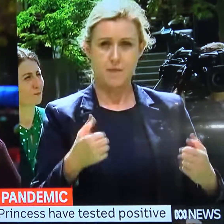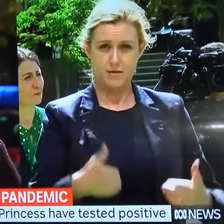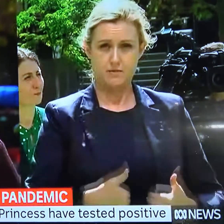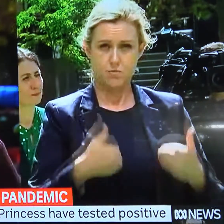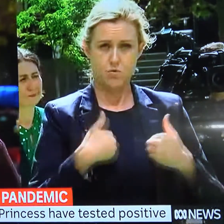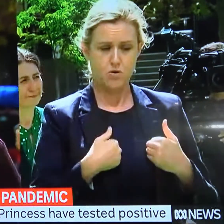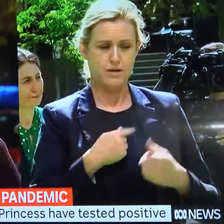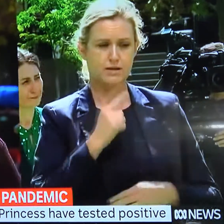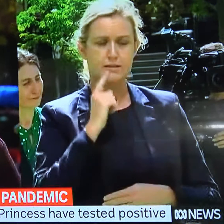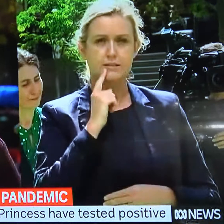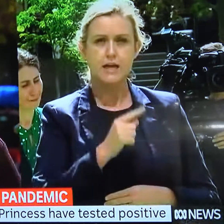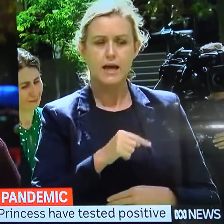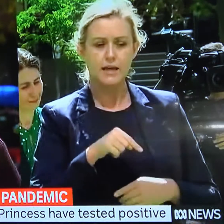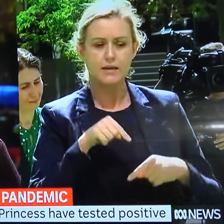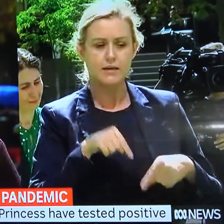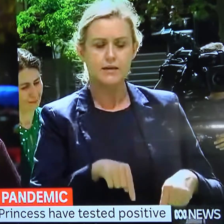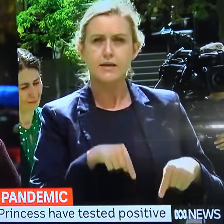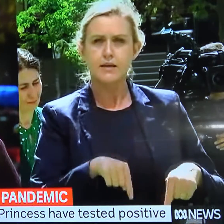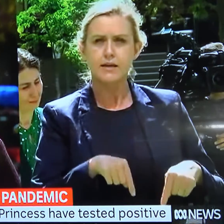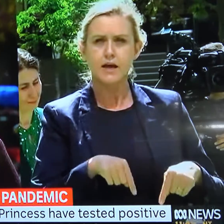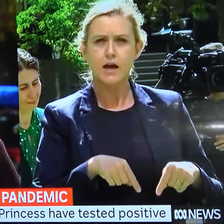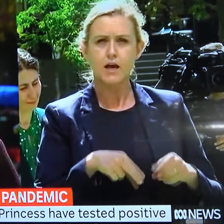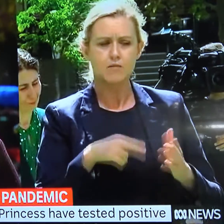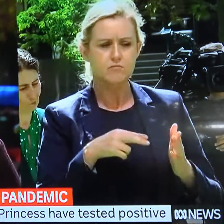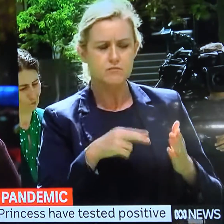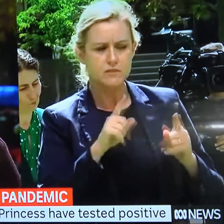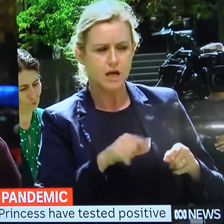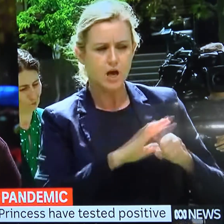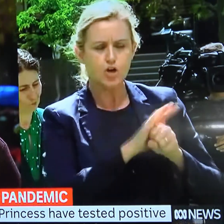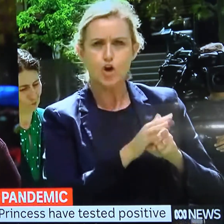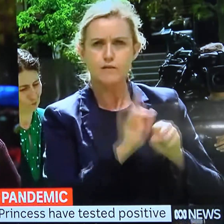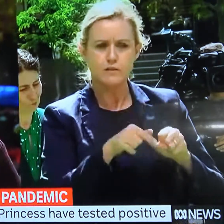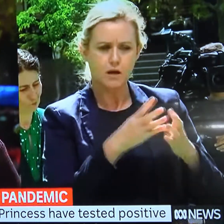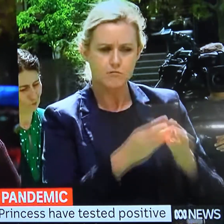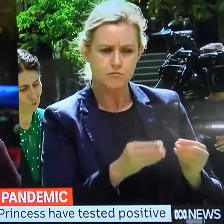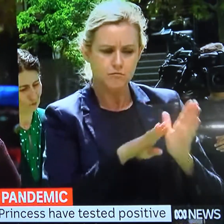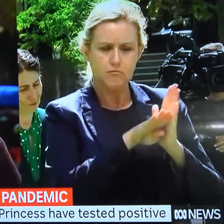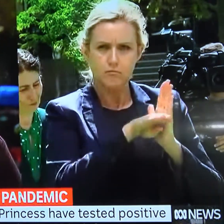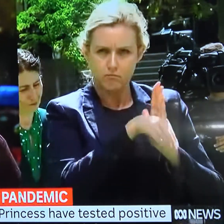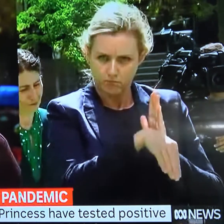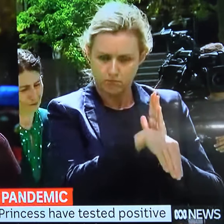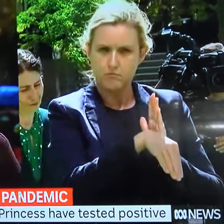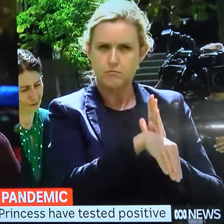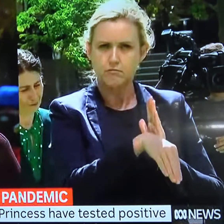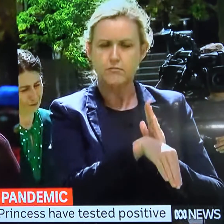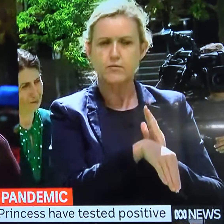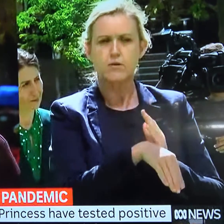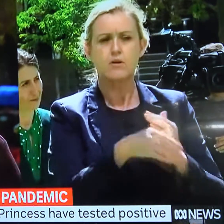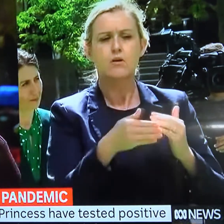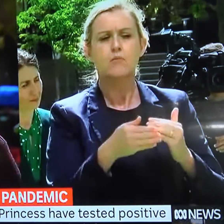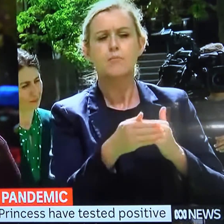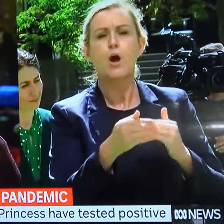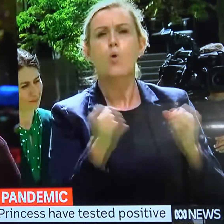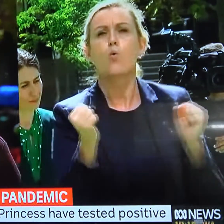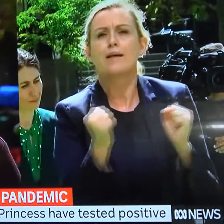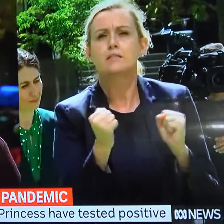COVID, we may be killing off here in the country, so contradicting what you're saying now, that the numbers are decreasing. Winter would be